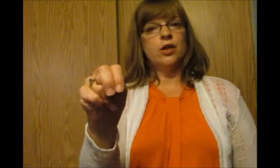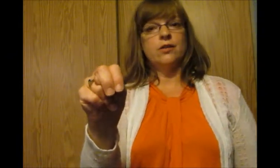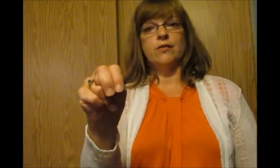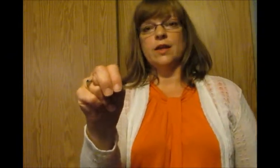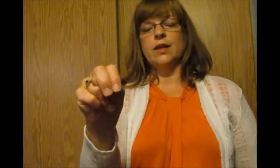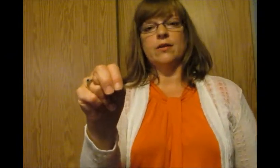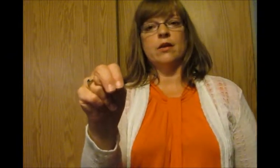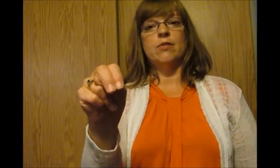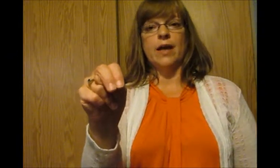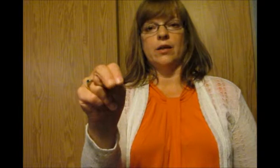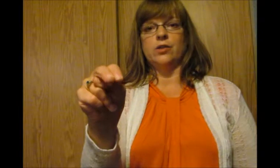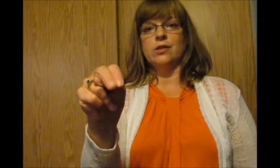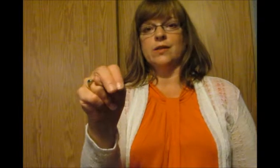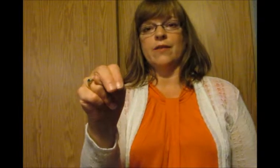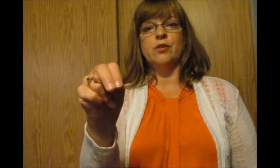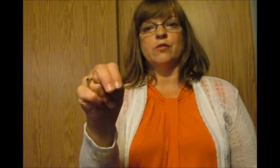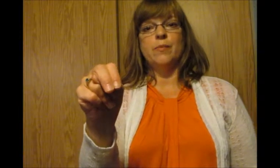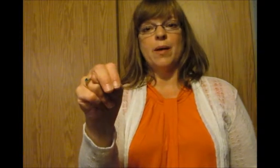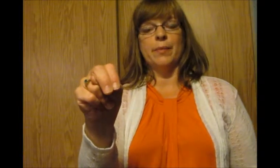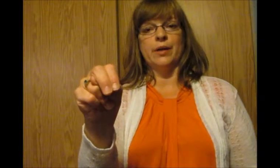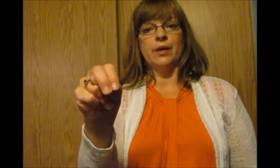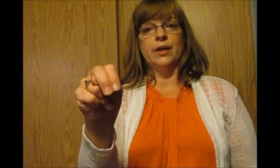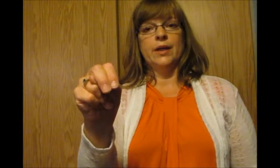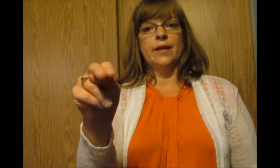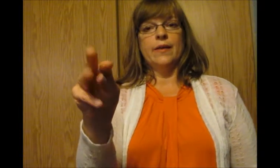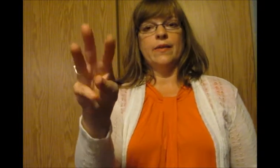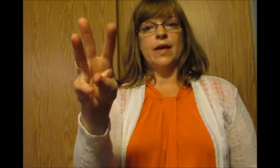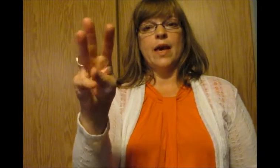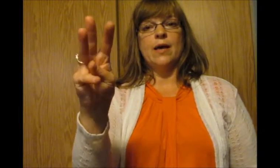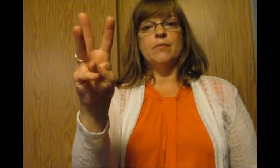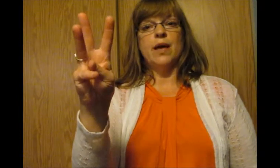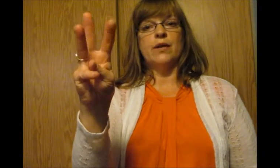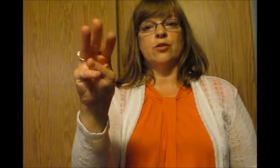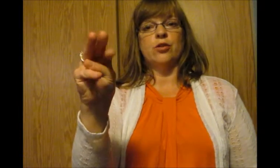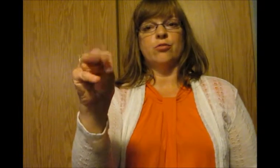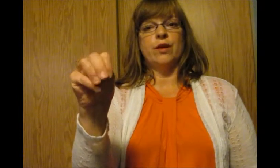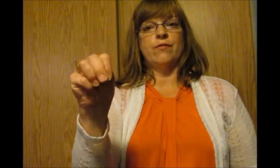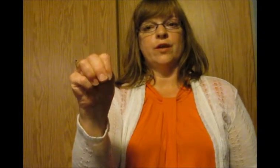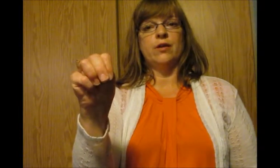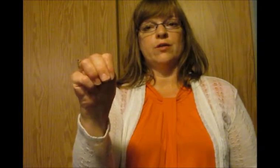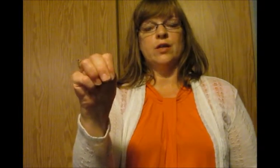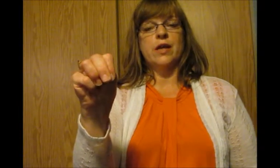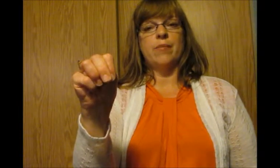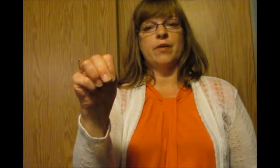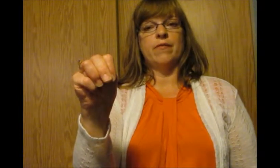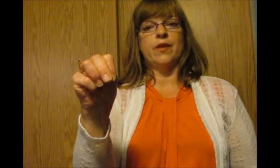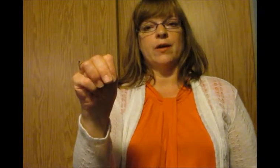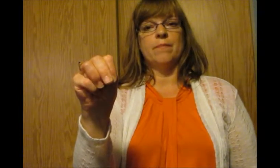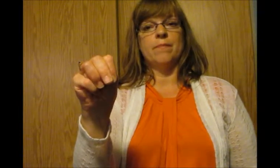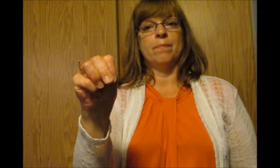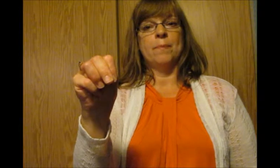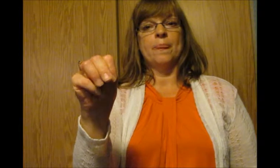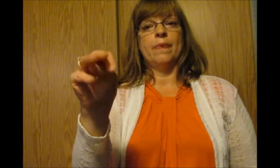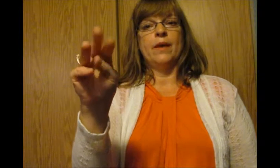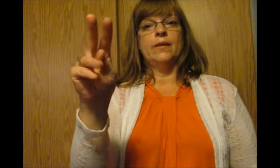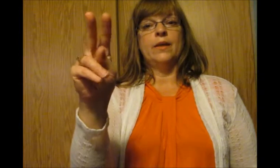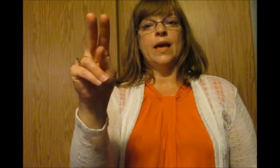cursive yet, that's all right. You'll just have to remember that the M has 3 fingers on top of the thumb. The